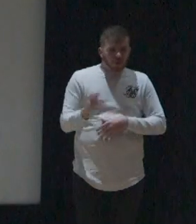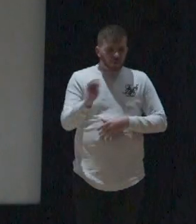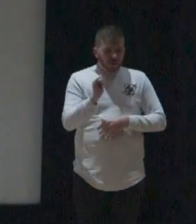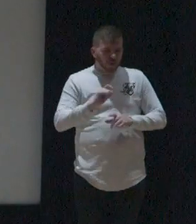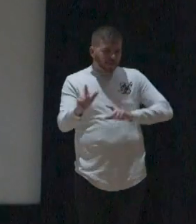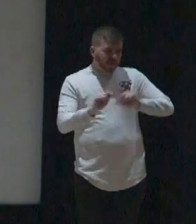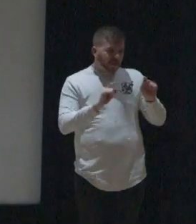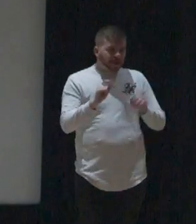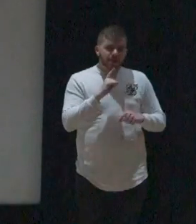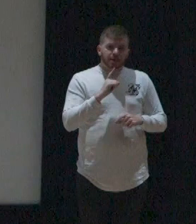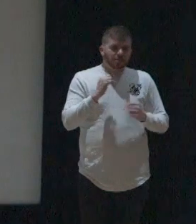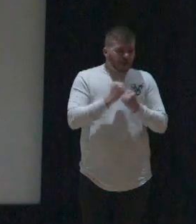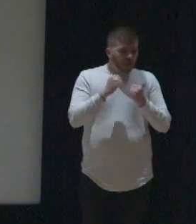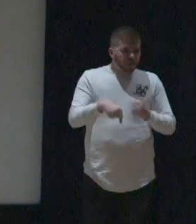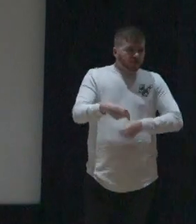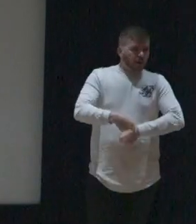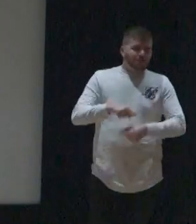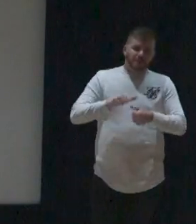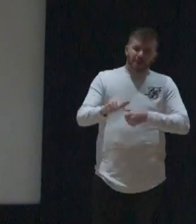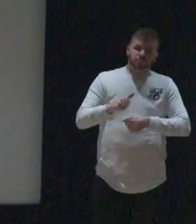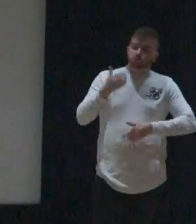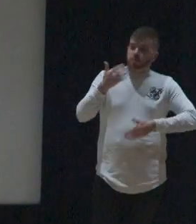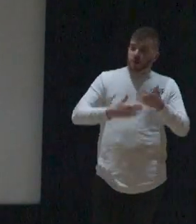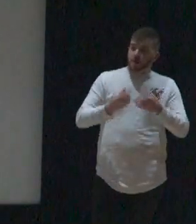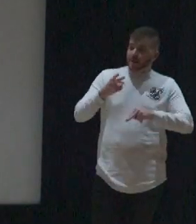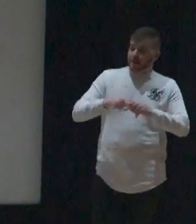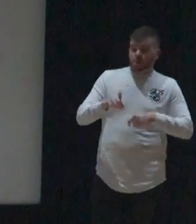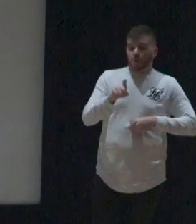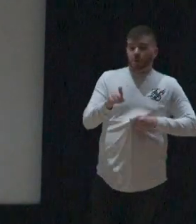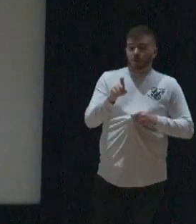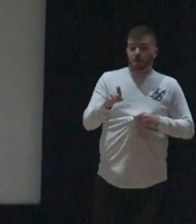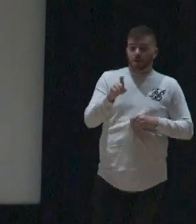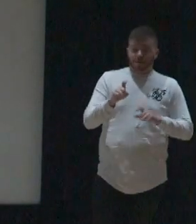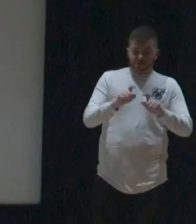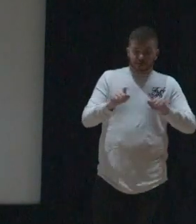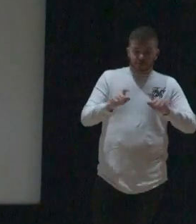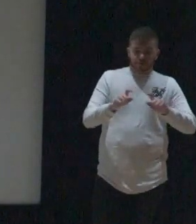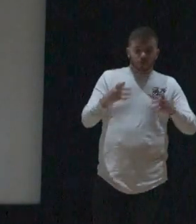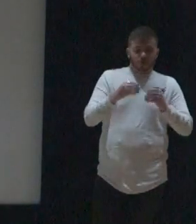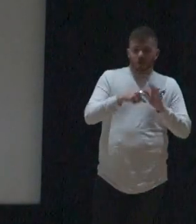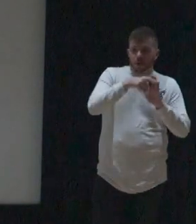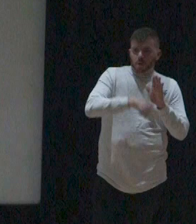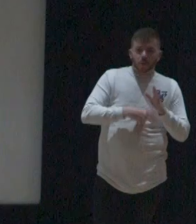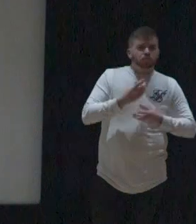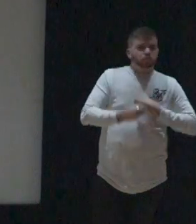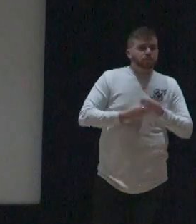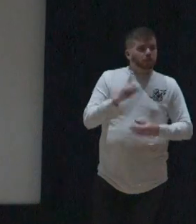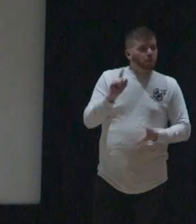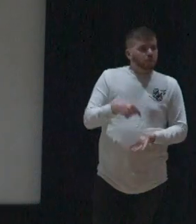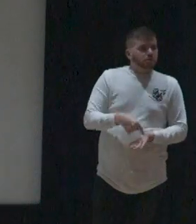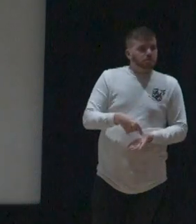shall I choose to use at this time for the best result. If you hover over it, you get a little sentence with some lore and a description of what it